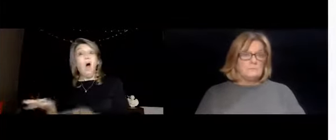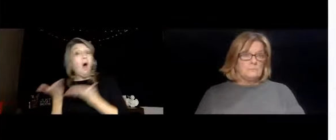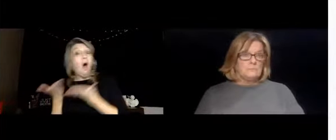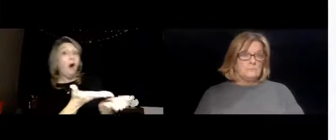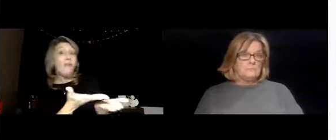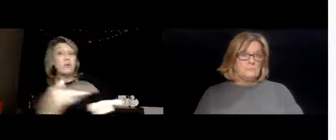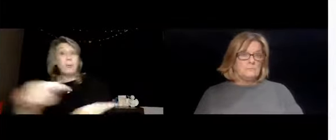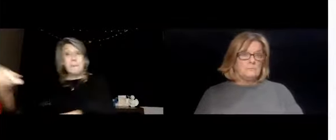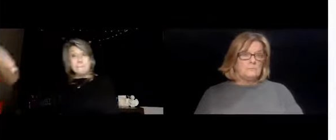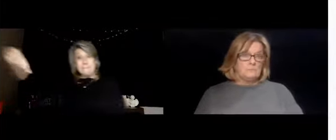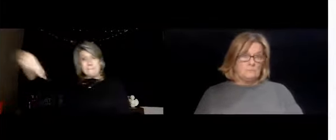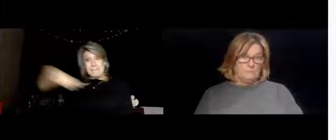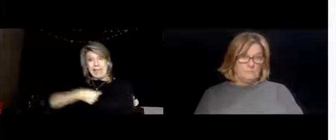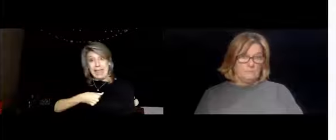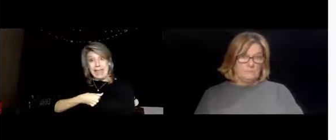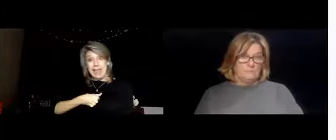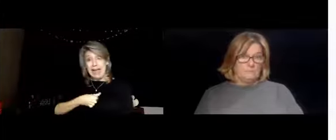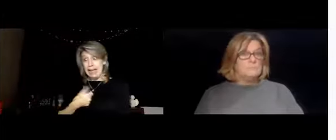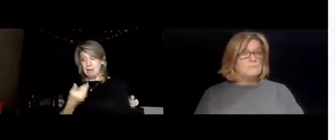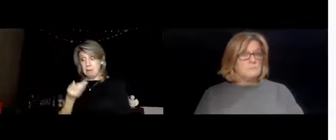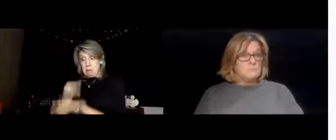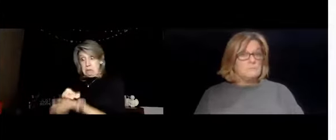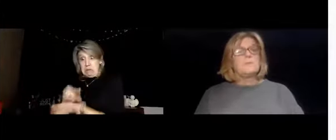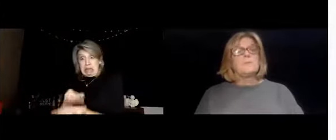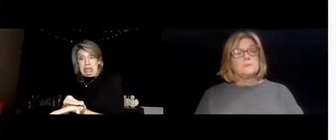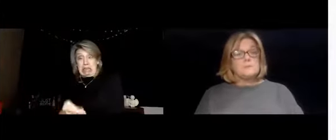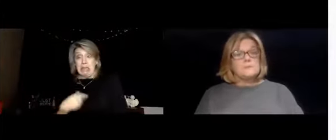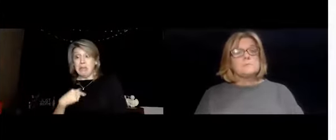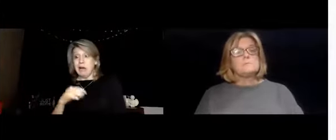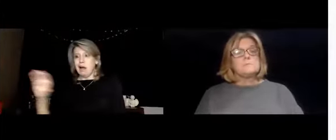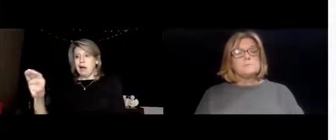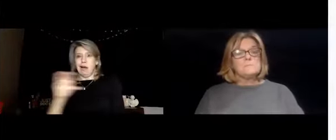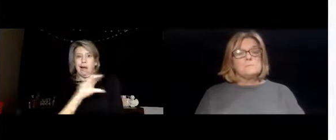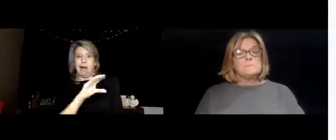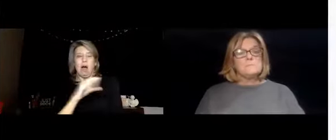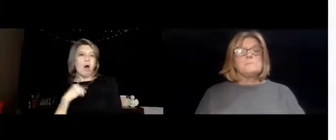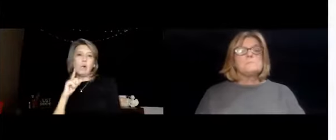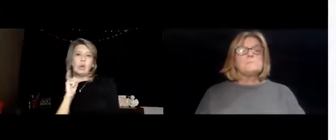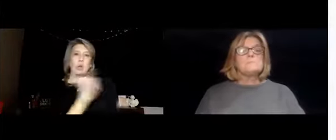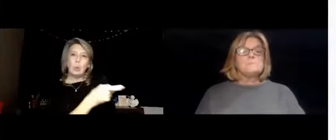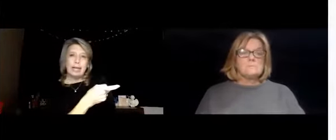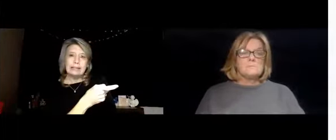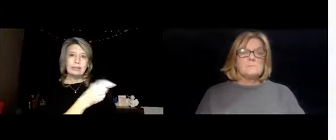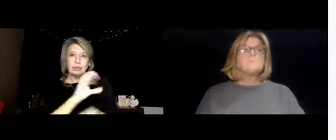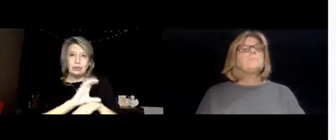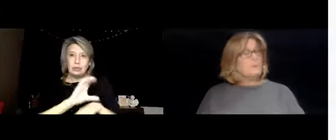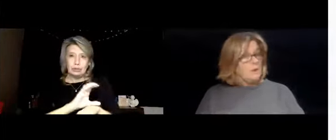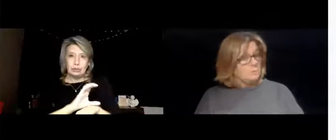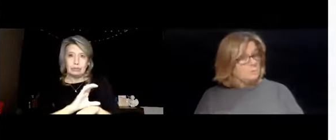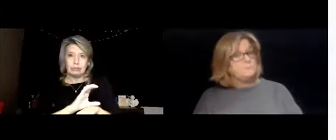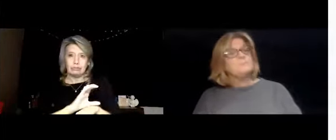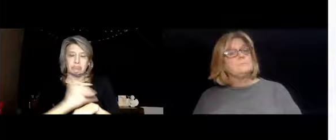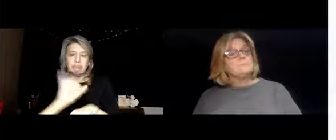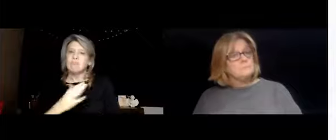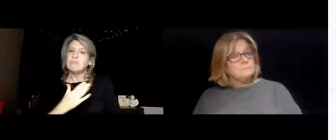opinion. If they offer to pay, what I do is I take that money